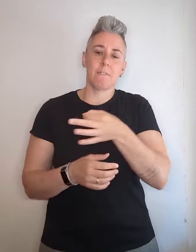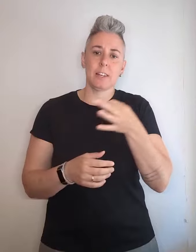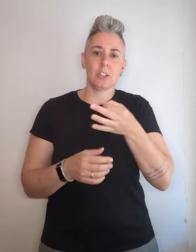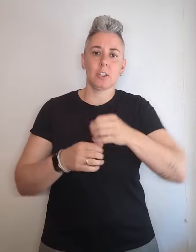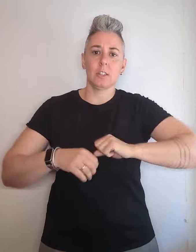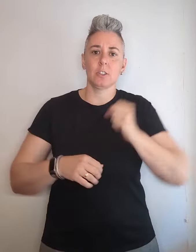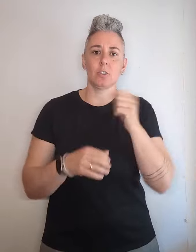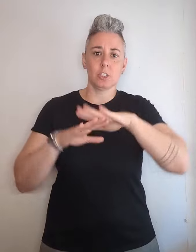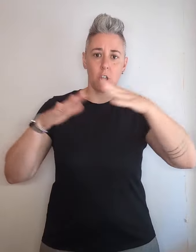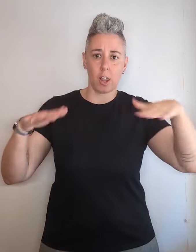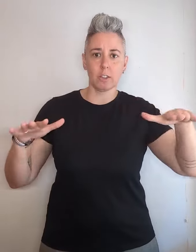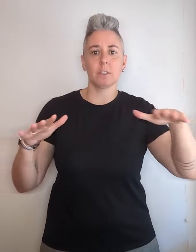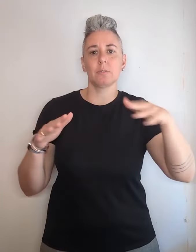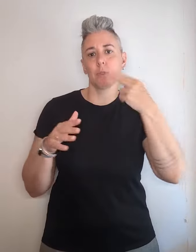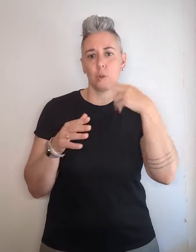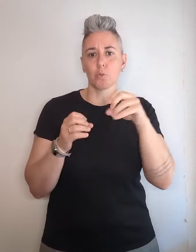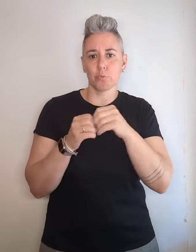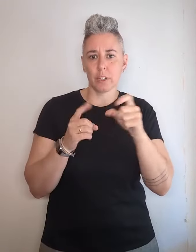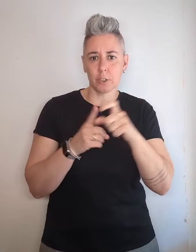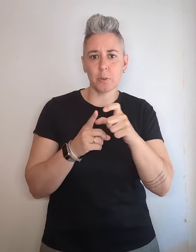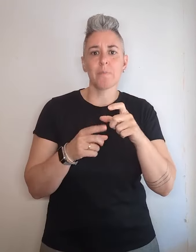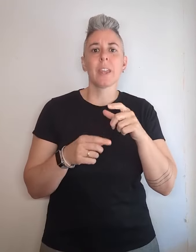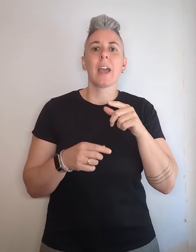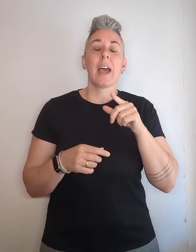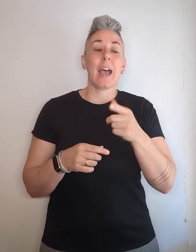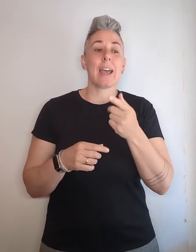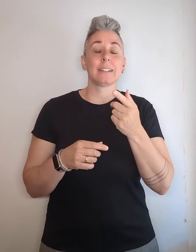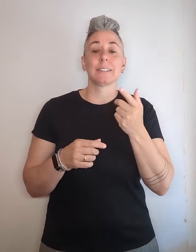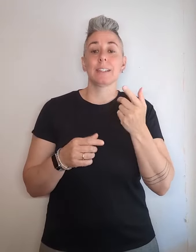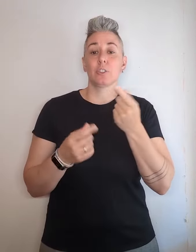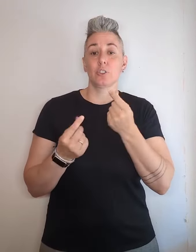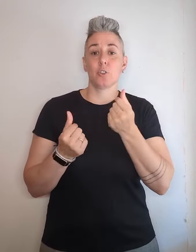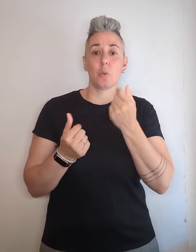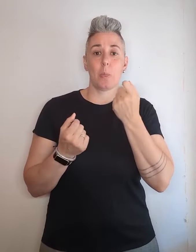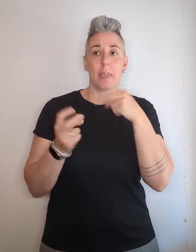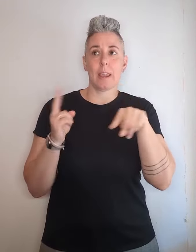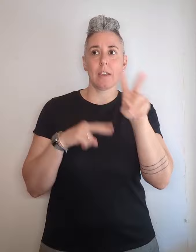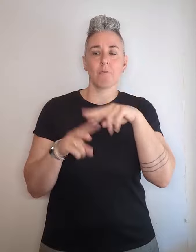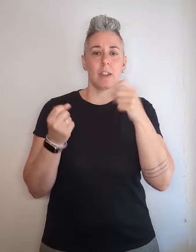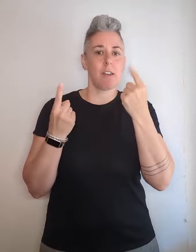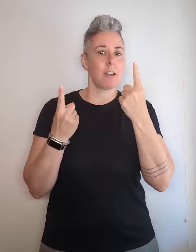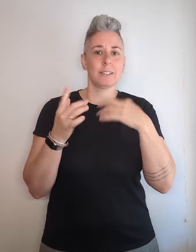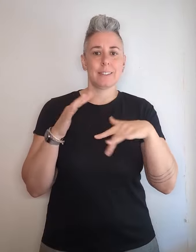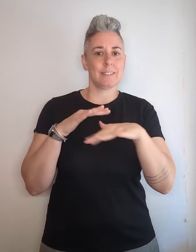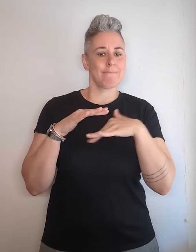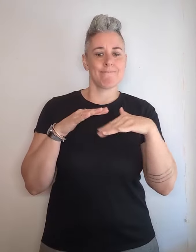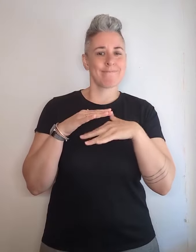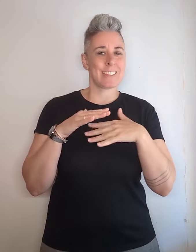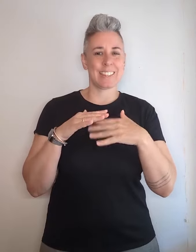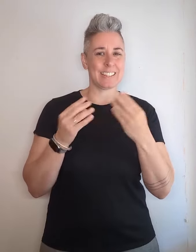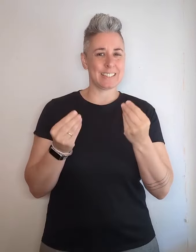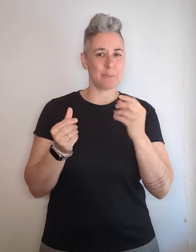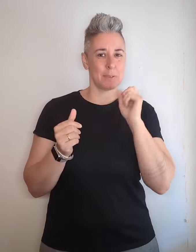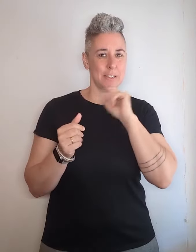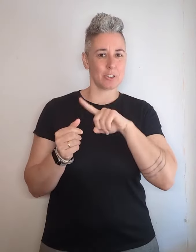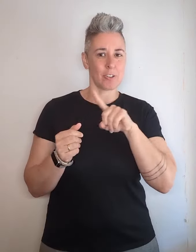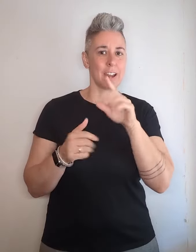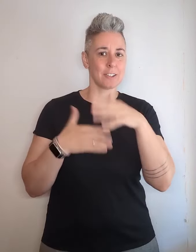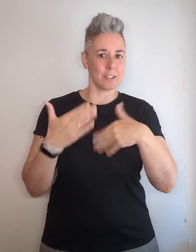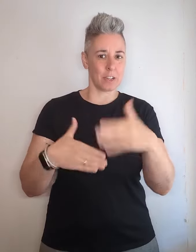village in the Scottish Highlands called Brigadoon, and soon they realise that there's something a bit strange that's going